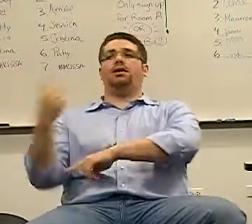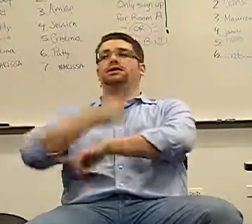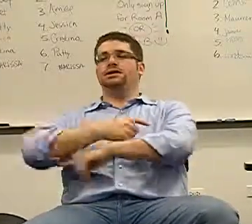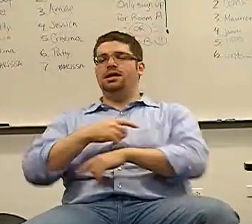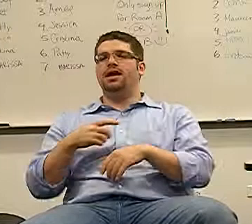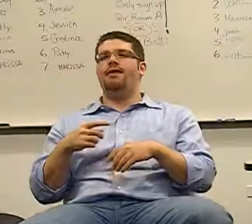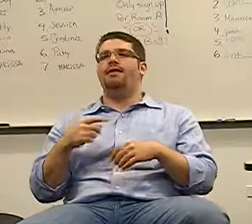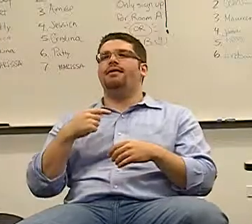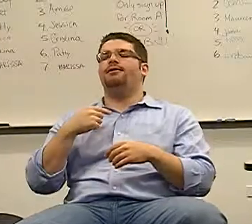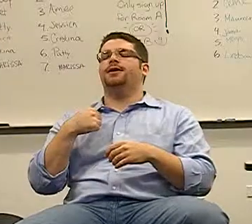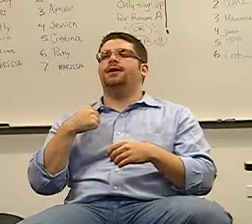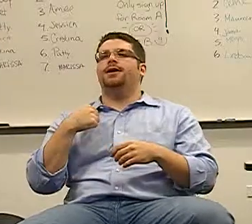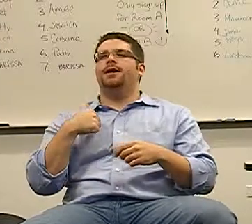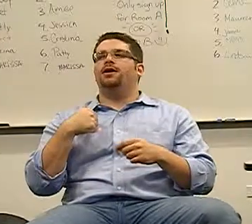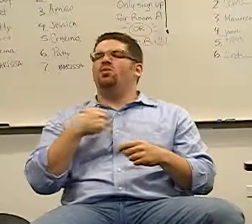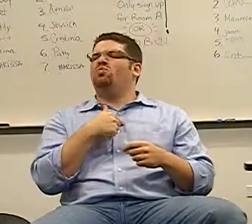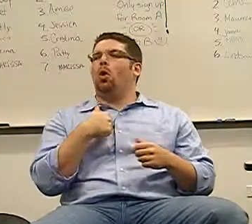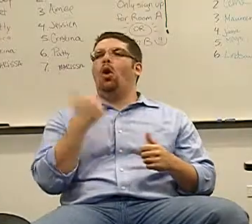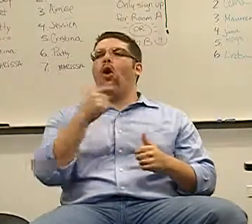I remember on the last day,